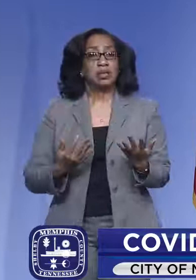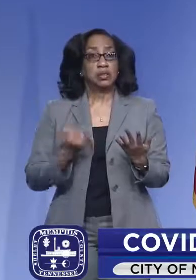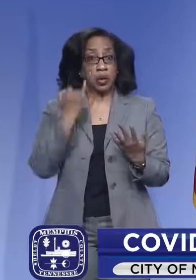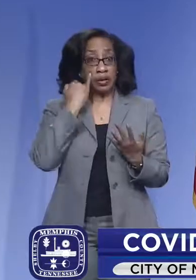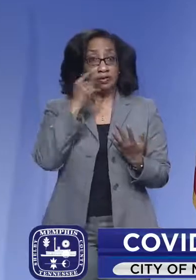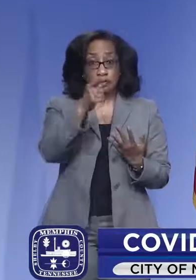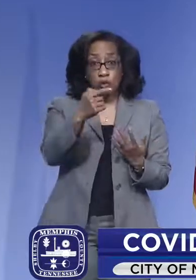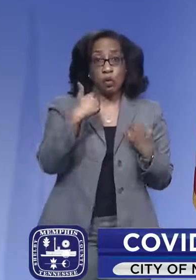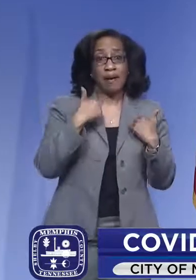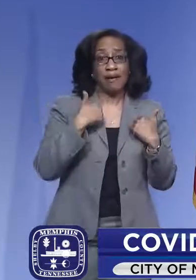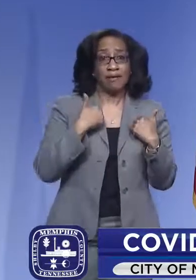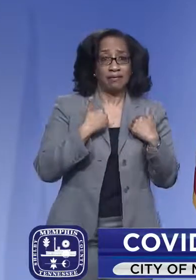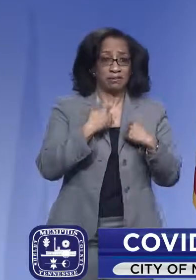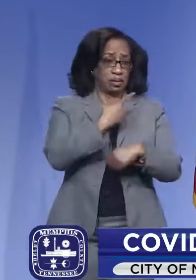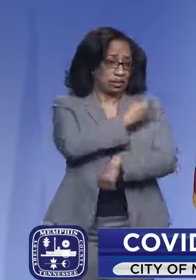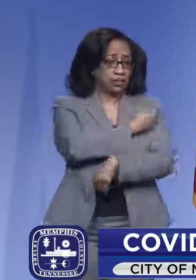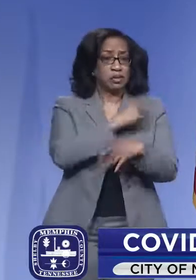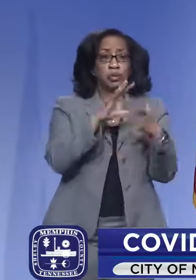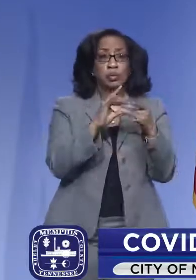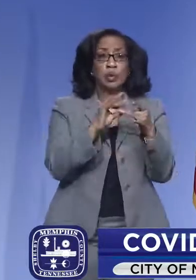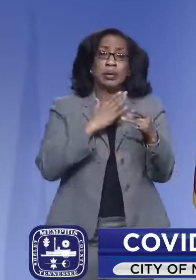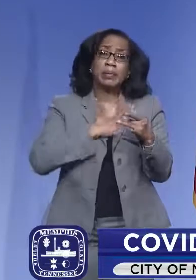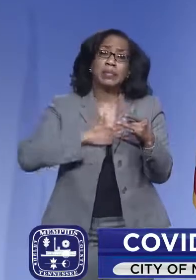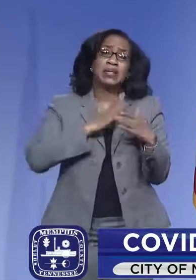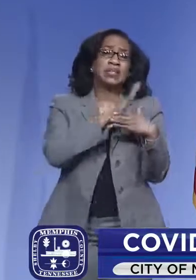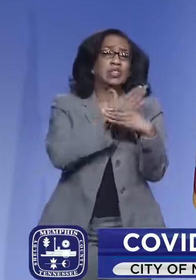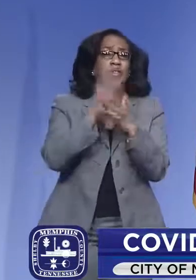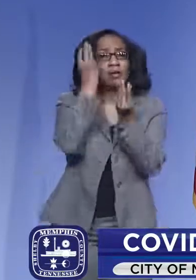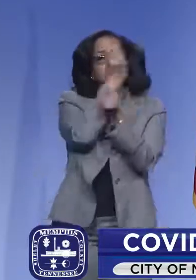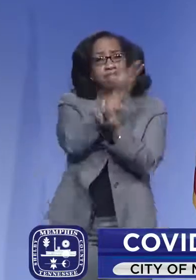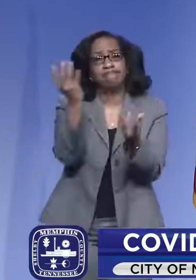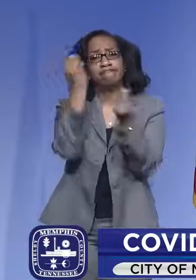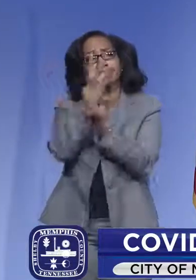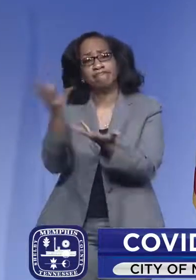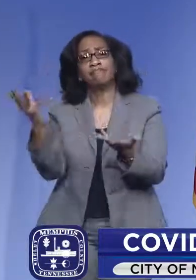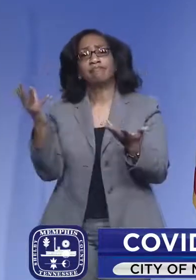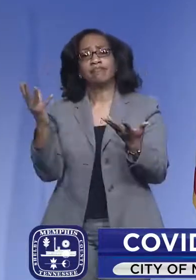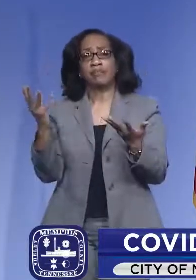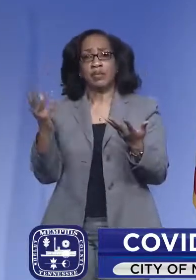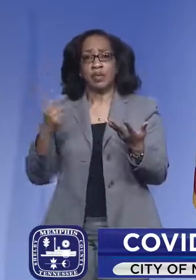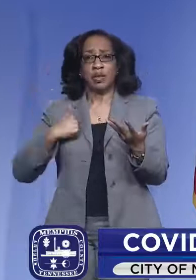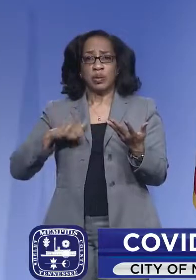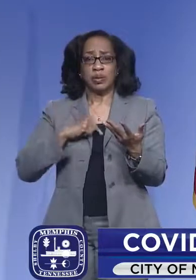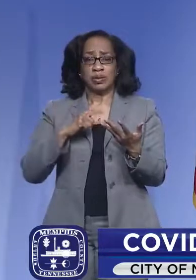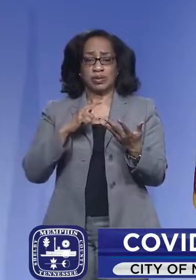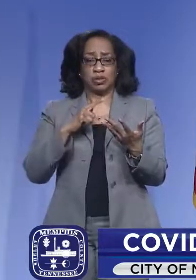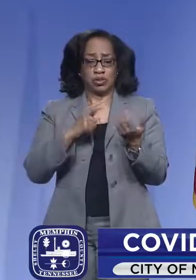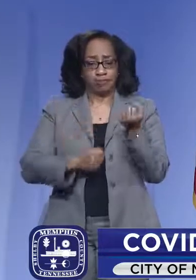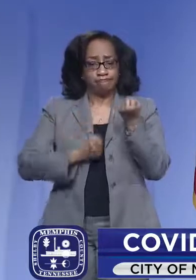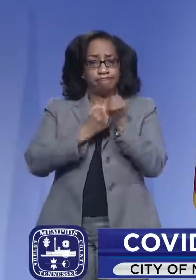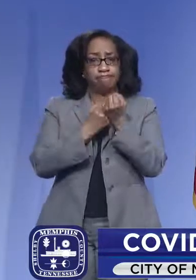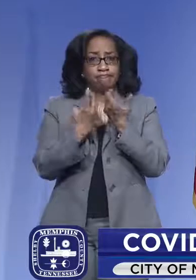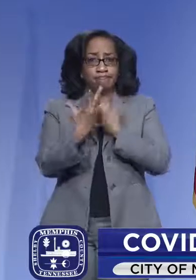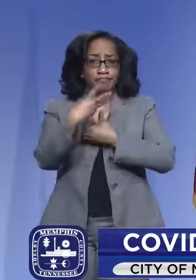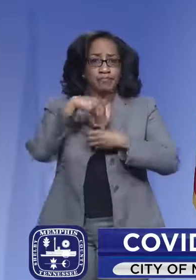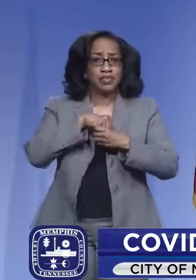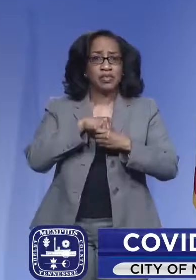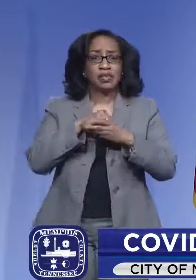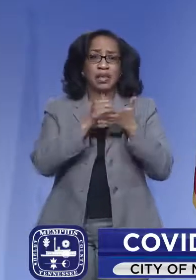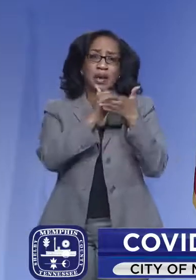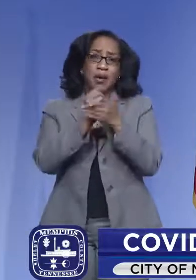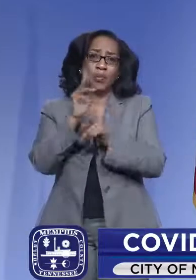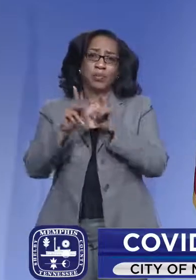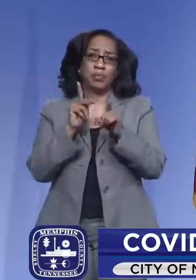with whoever will listen, and for all of us to come forward and present ourselves to be part of the way out of